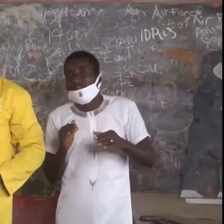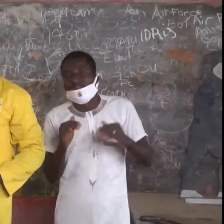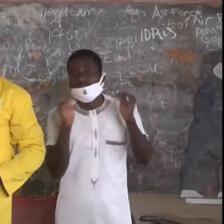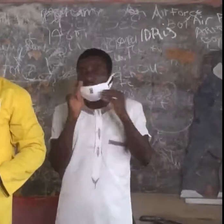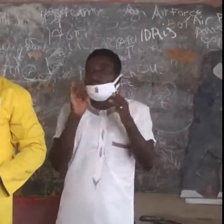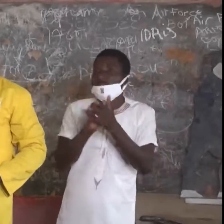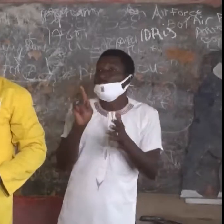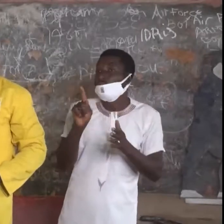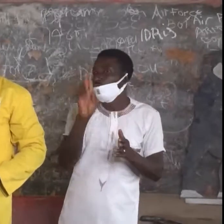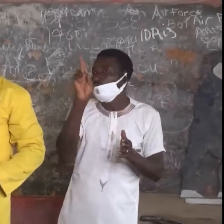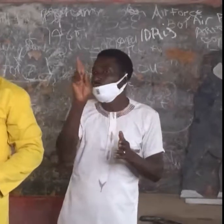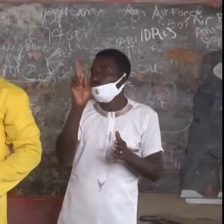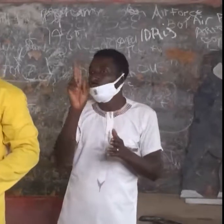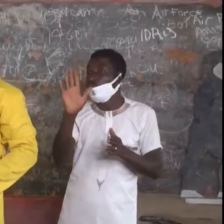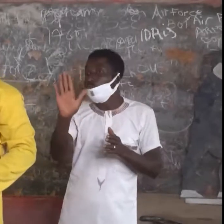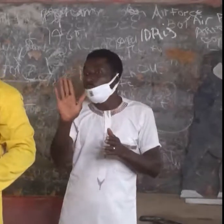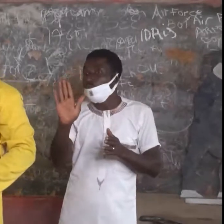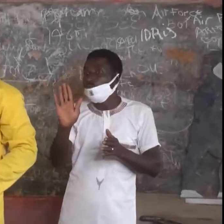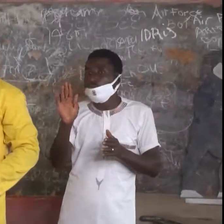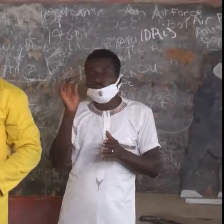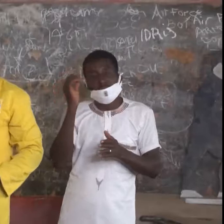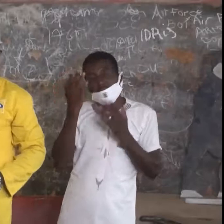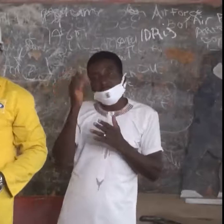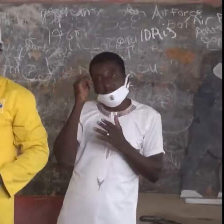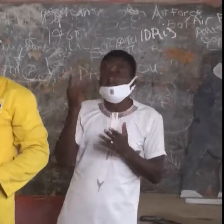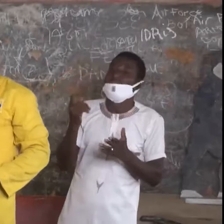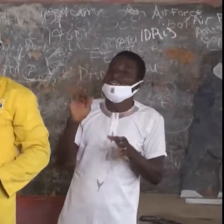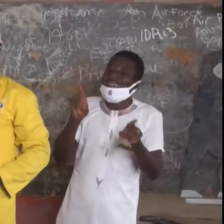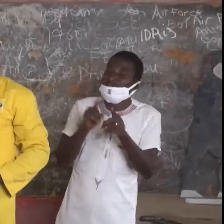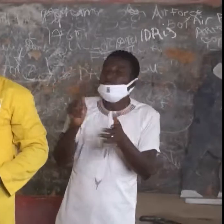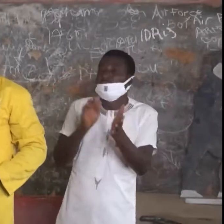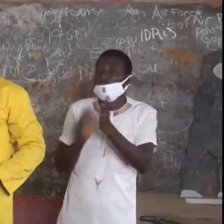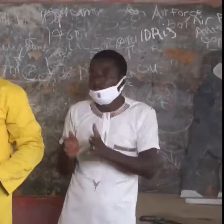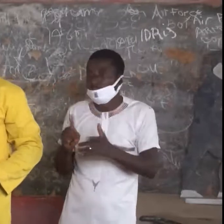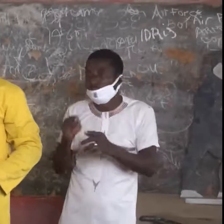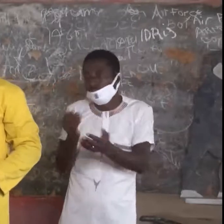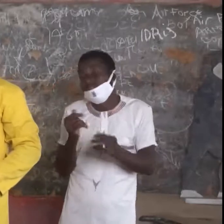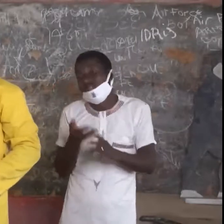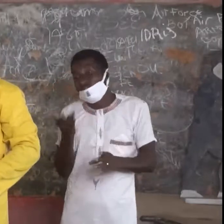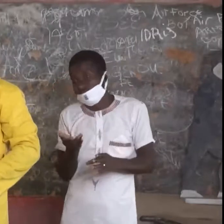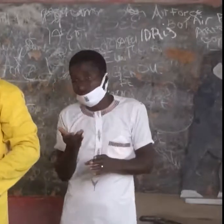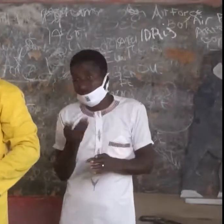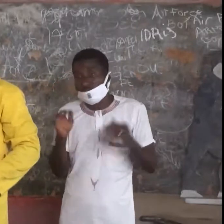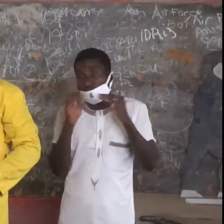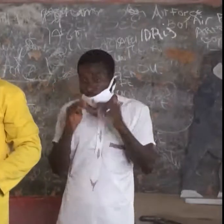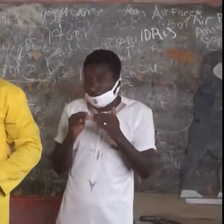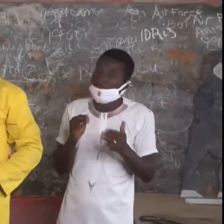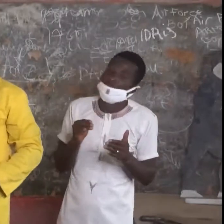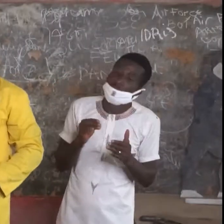you use your experience as a student of metalwork to bring out the